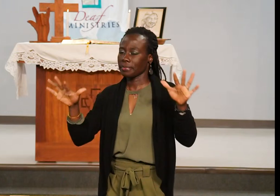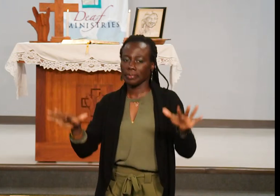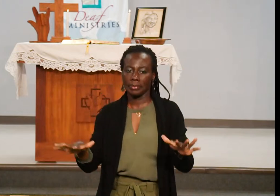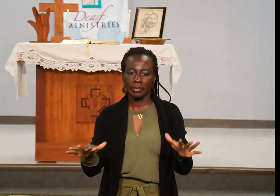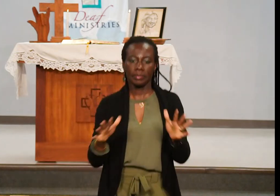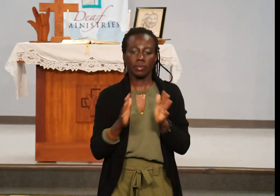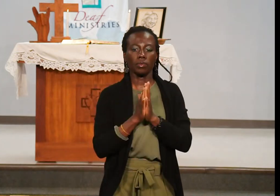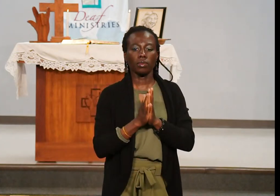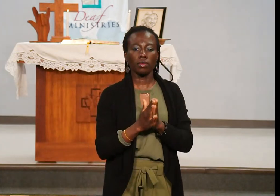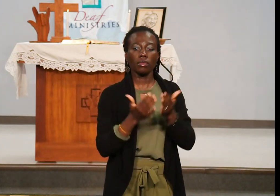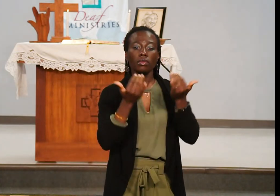Thank you. You may be seated.